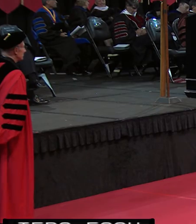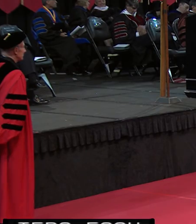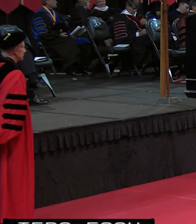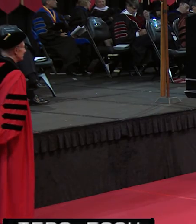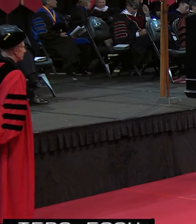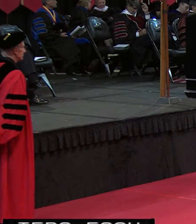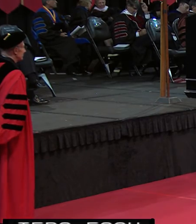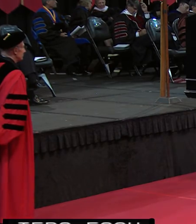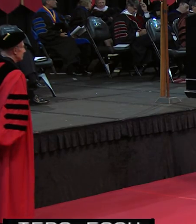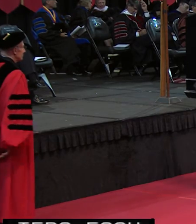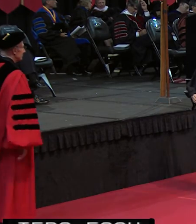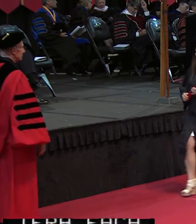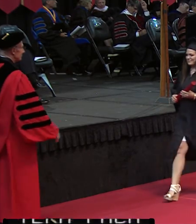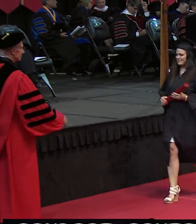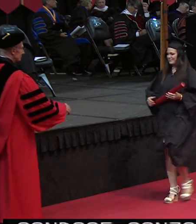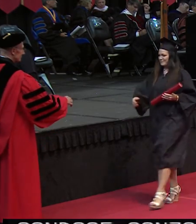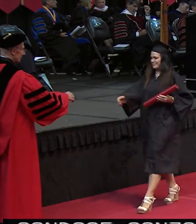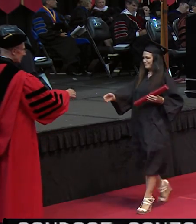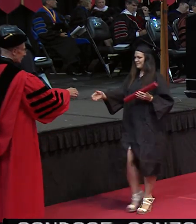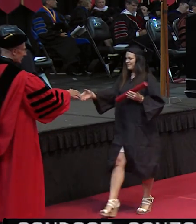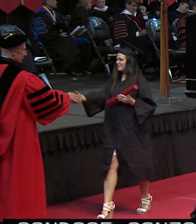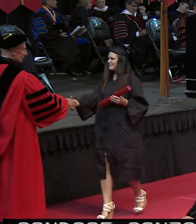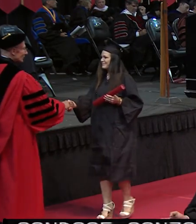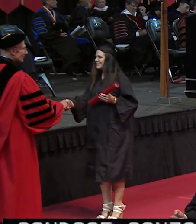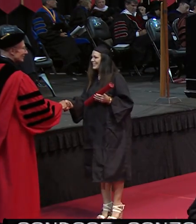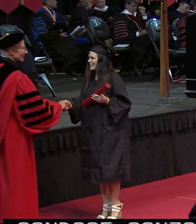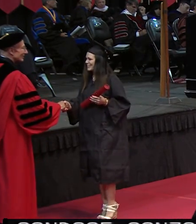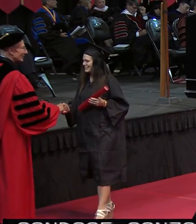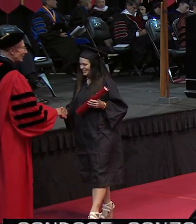Althea Carmelita Green.